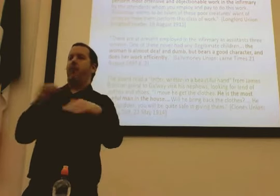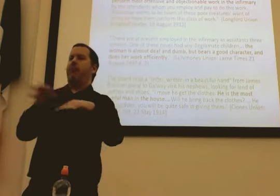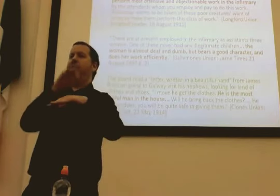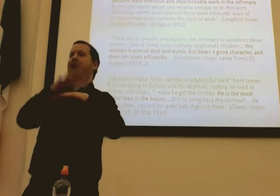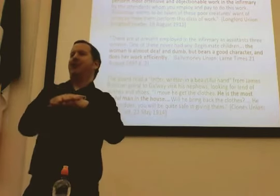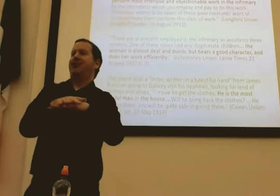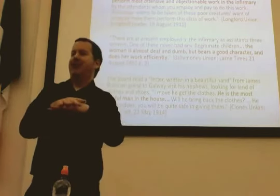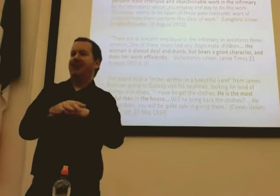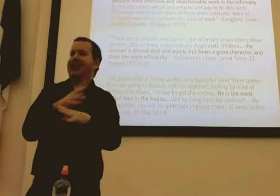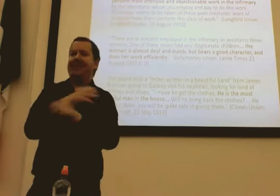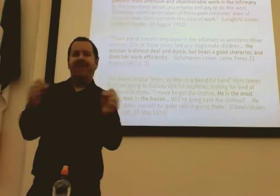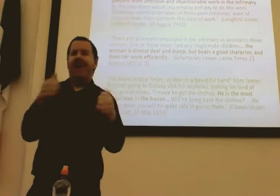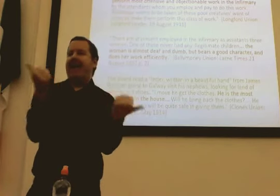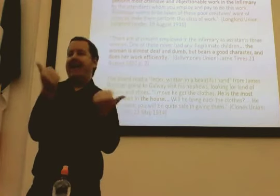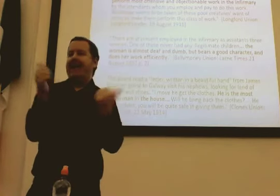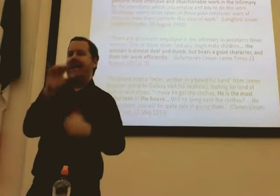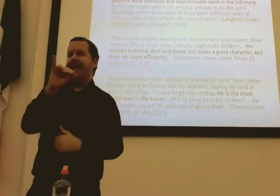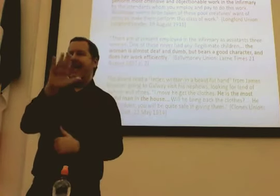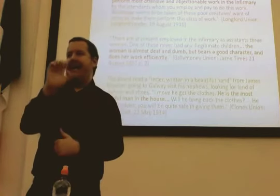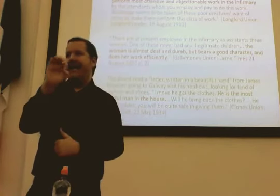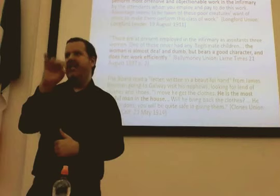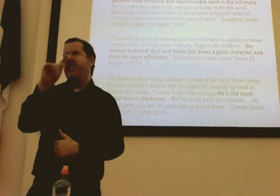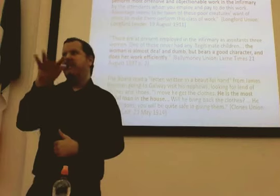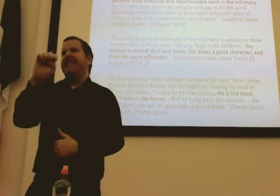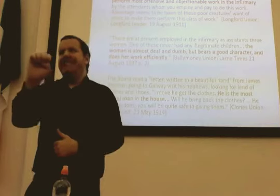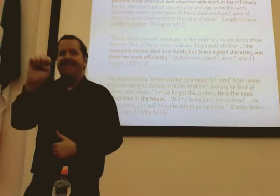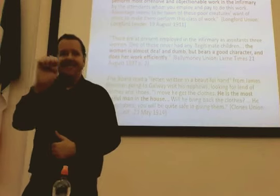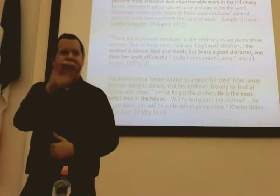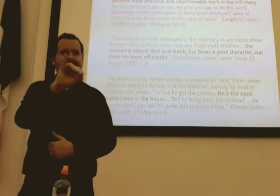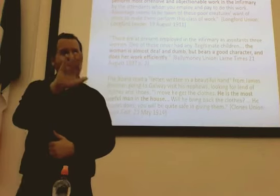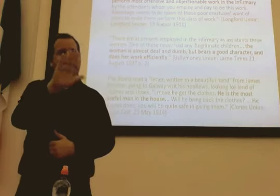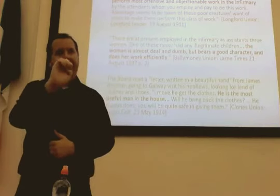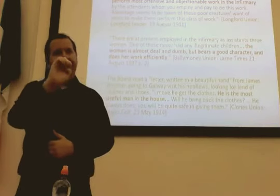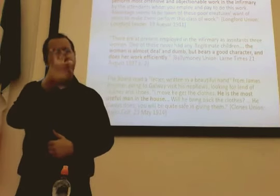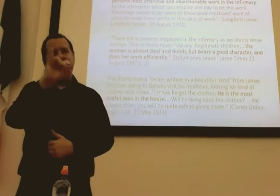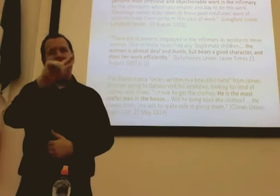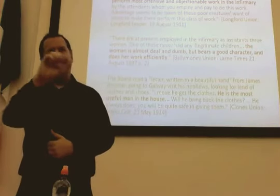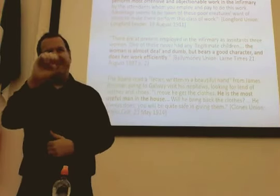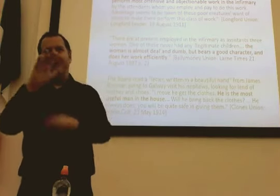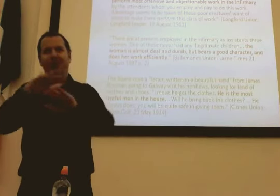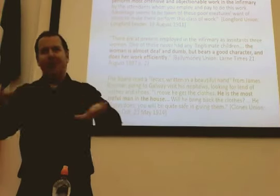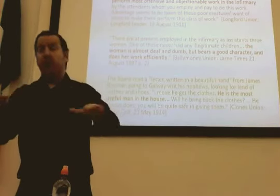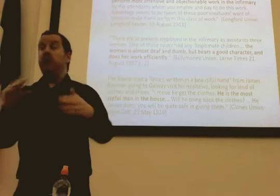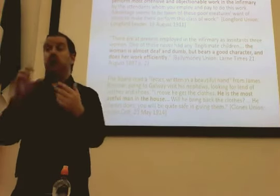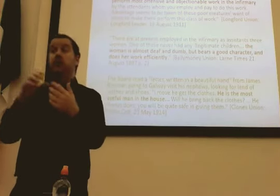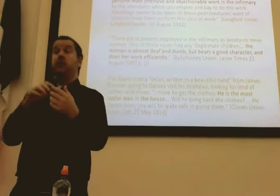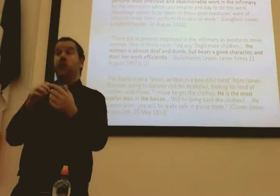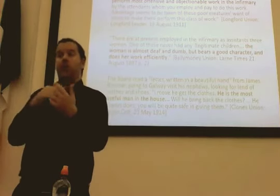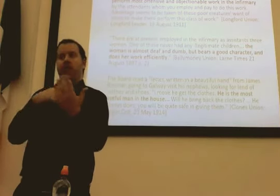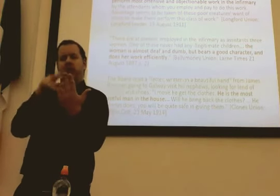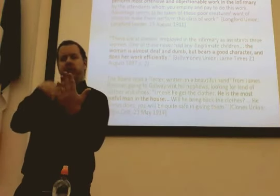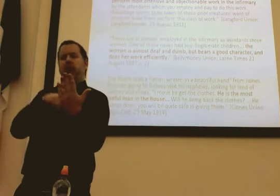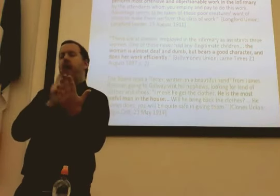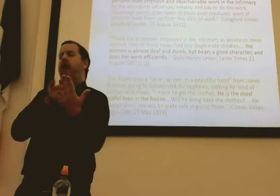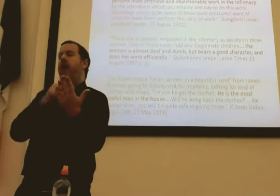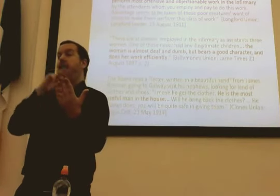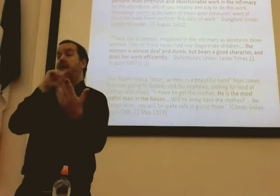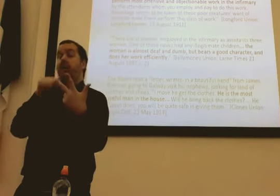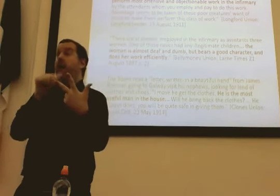never had any children, and he never had any legitimate children outside of marriage. But